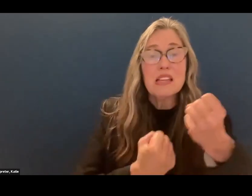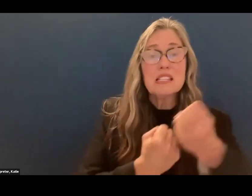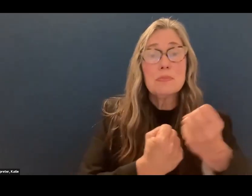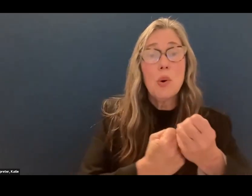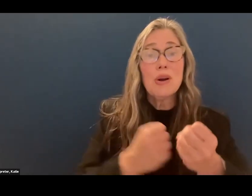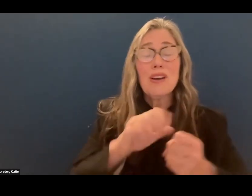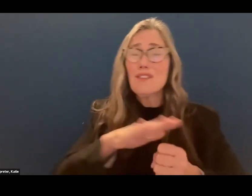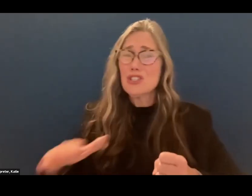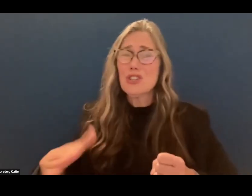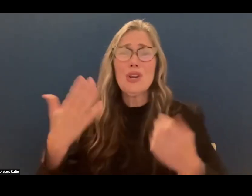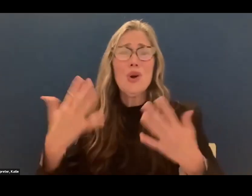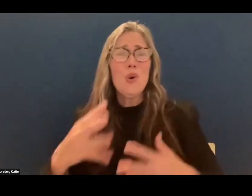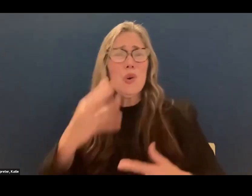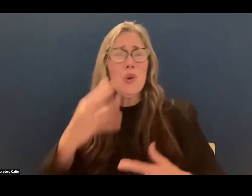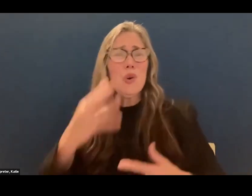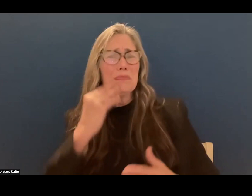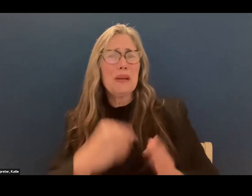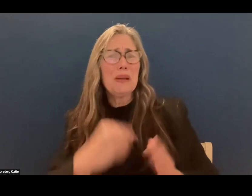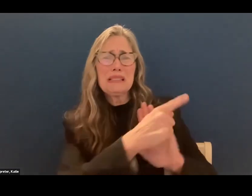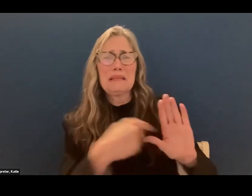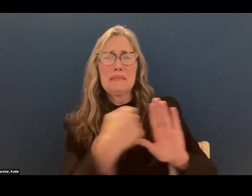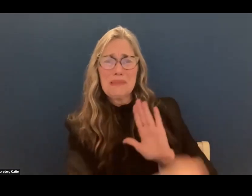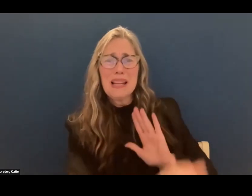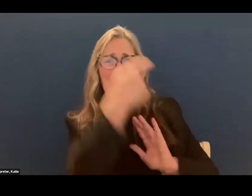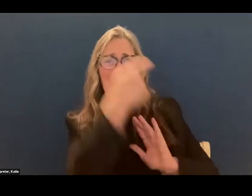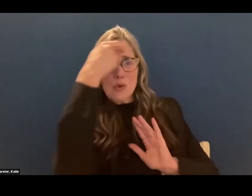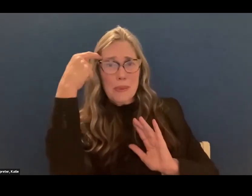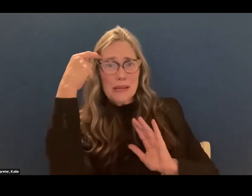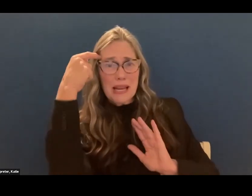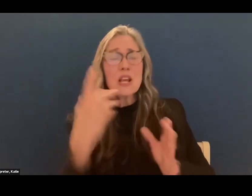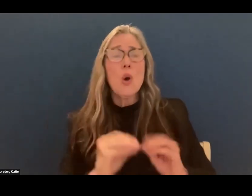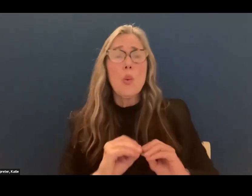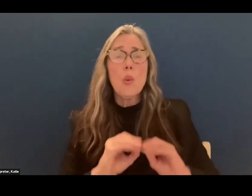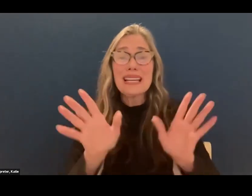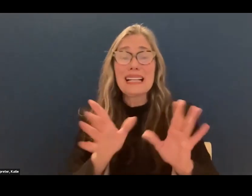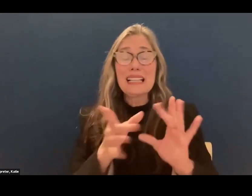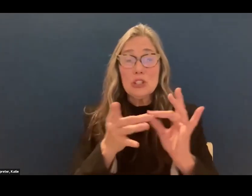traumatized kids, a clear vision statement that includes discussing